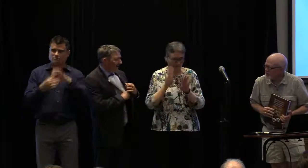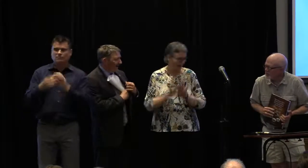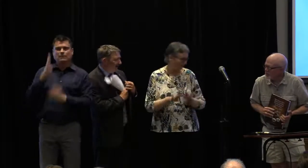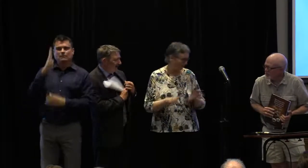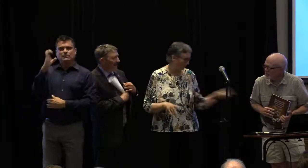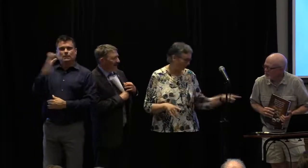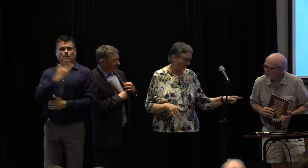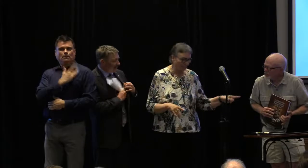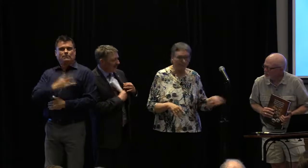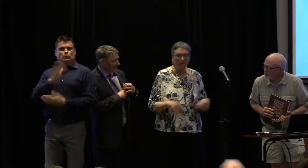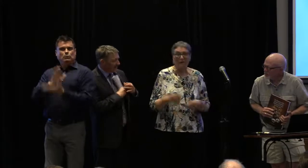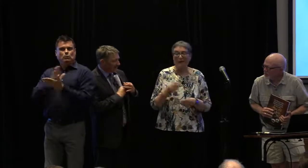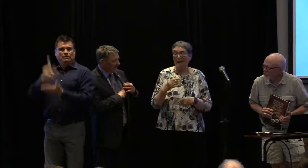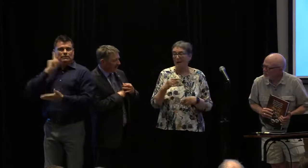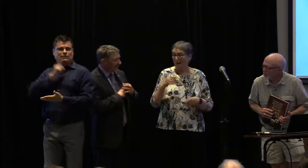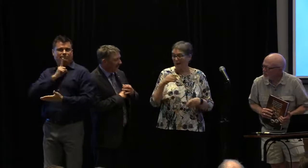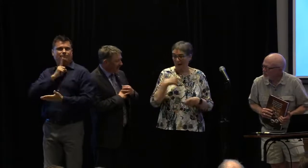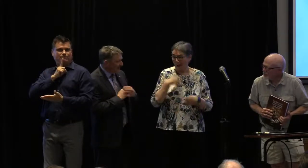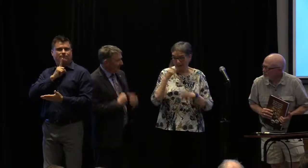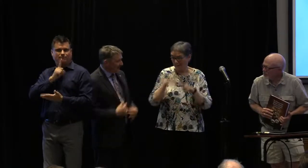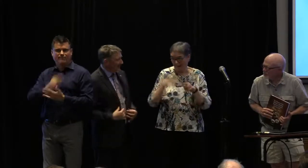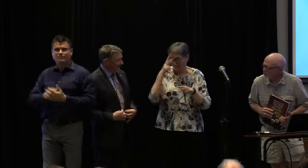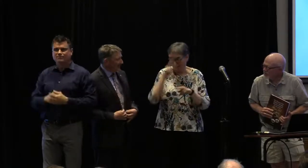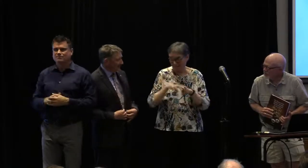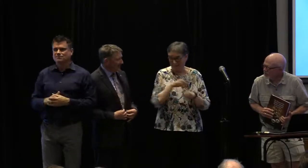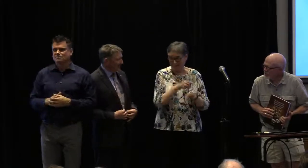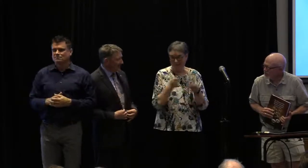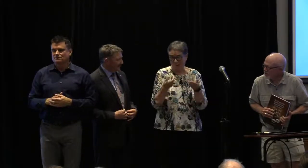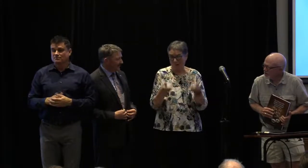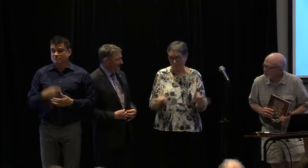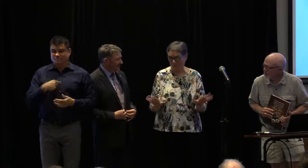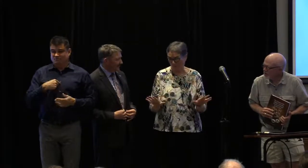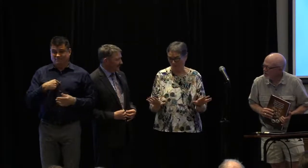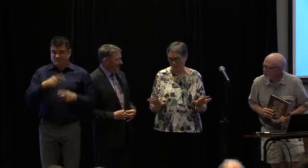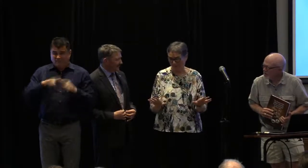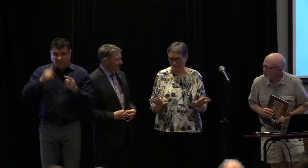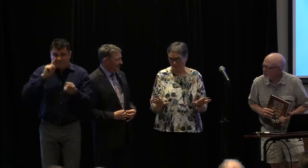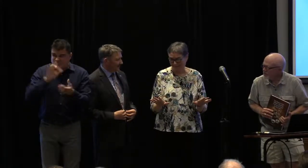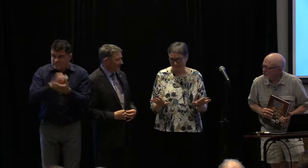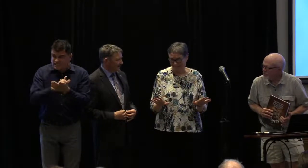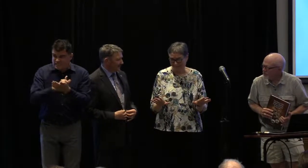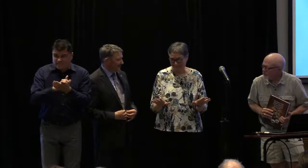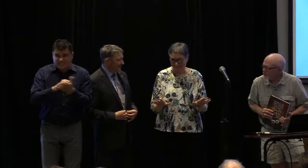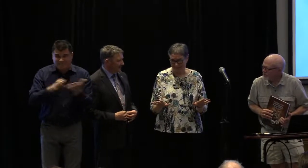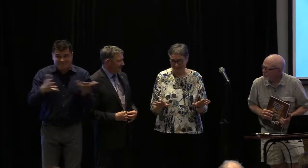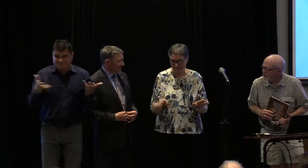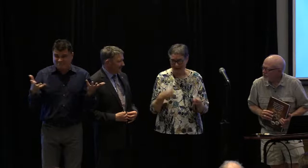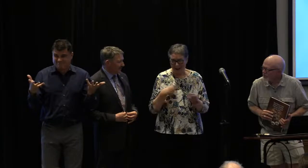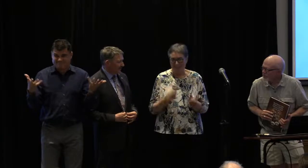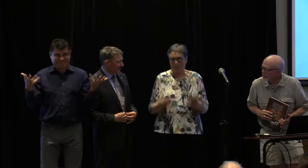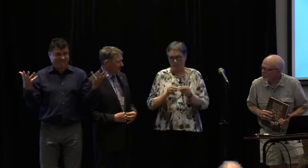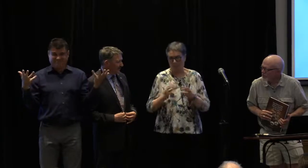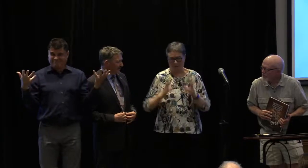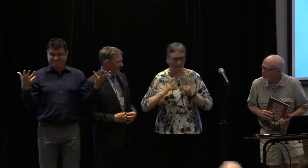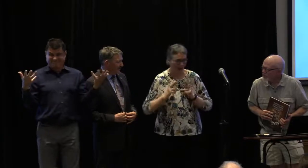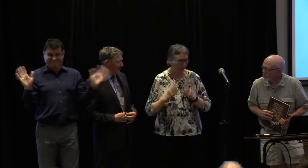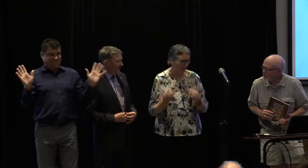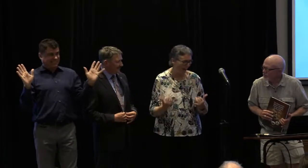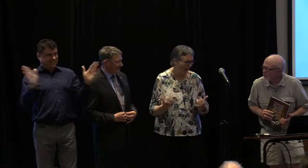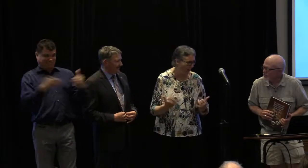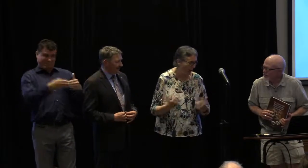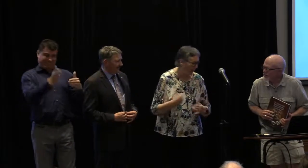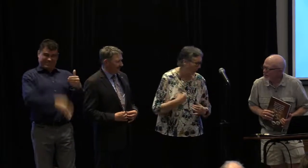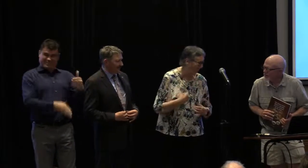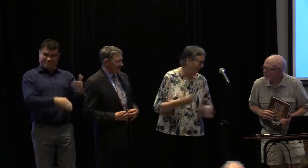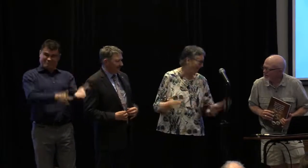It is the for the Provincial School for the Deaf here in British Columbia. I can't believe that this book is now a completed project